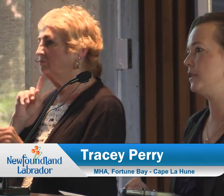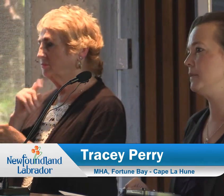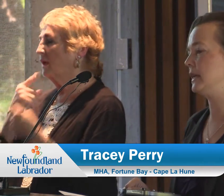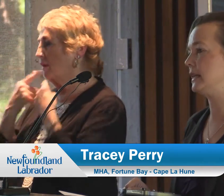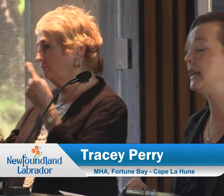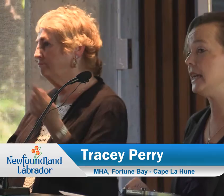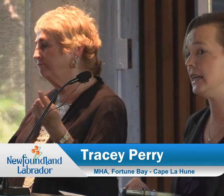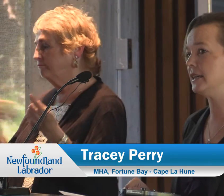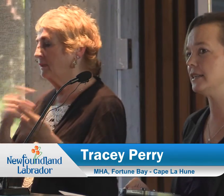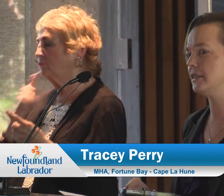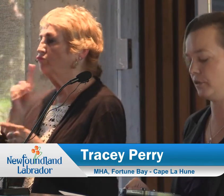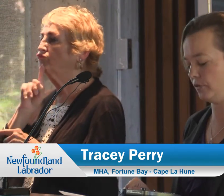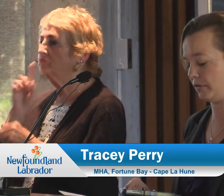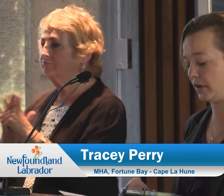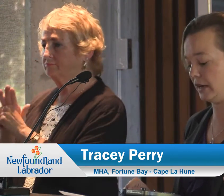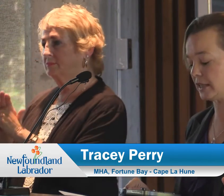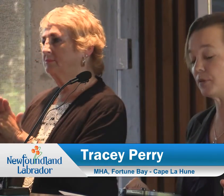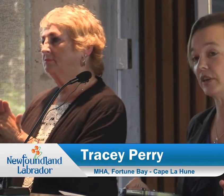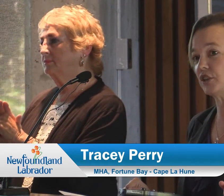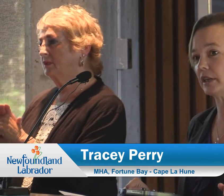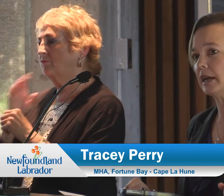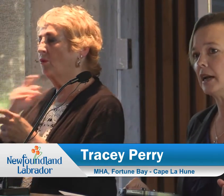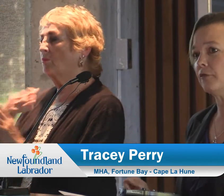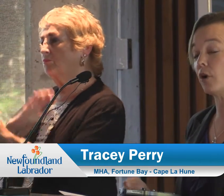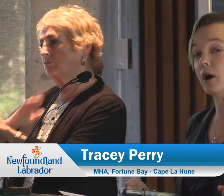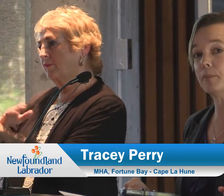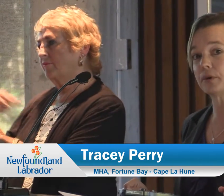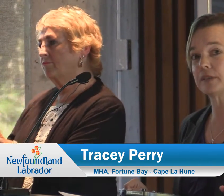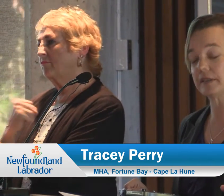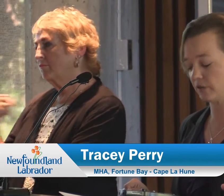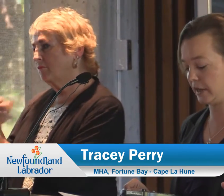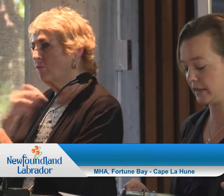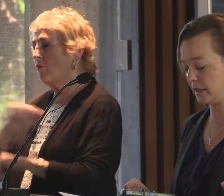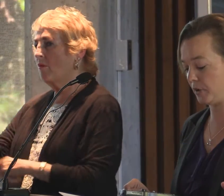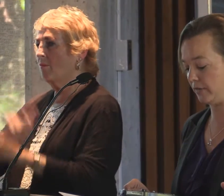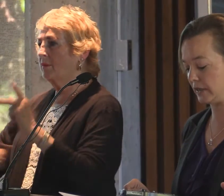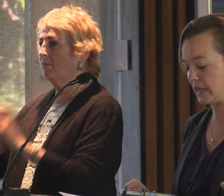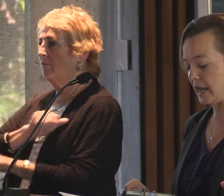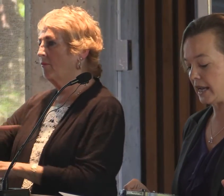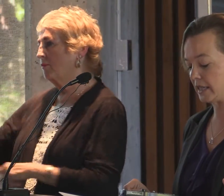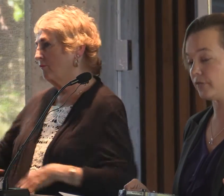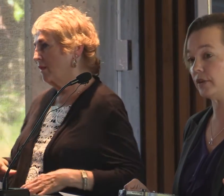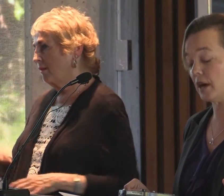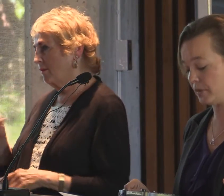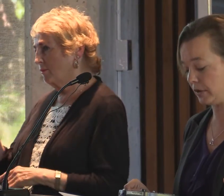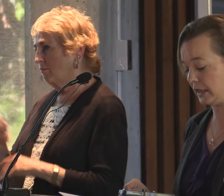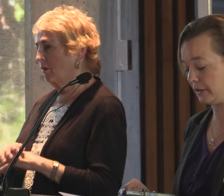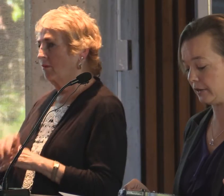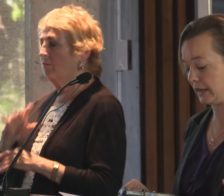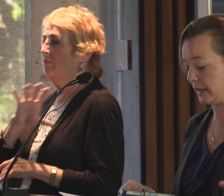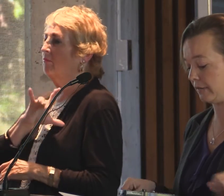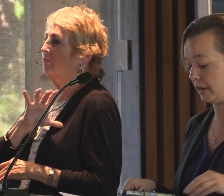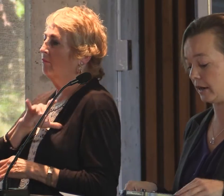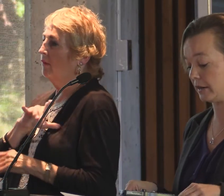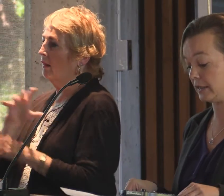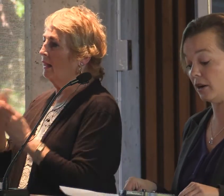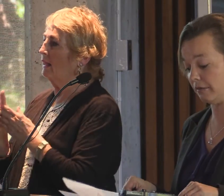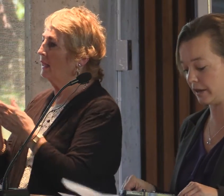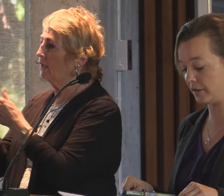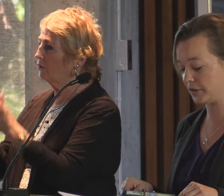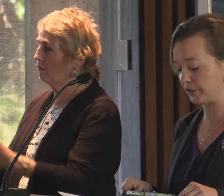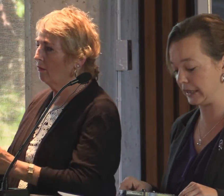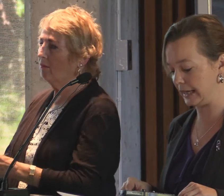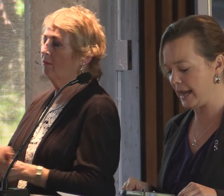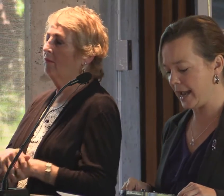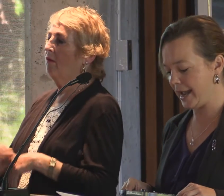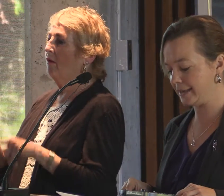just how committed he is to violence prevention for all persons across this province. He is a phenomenal leader in that regard, in all